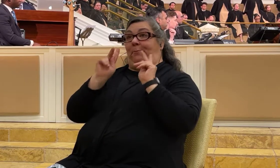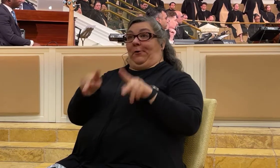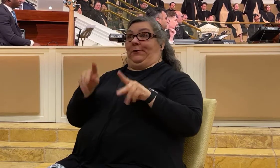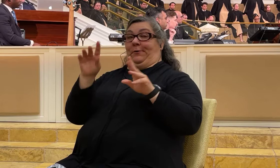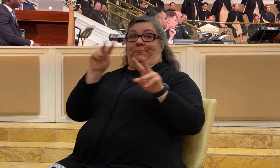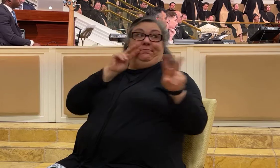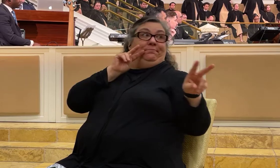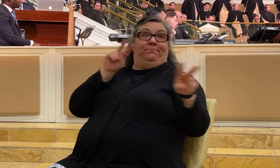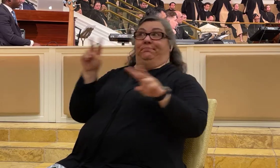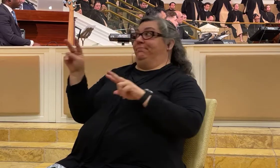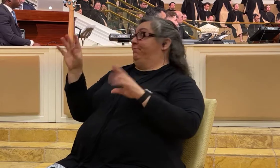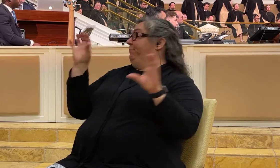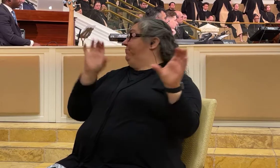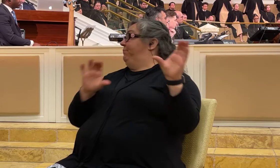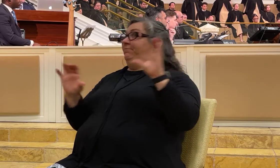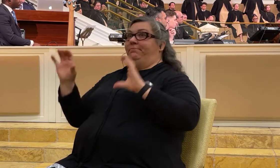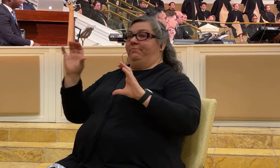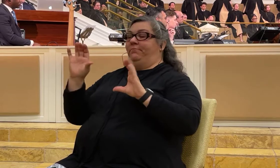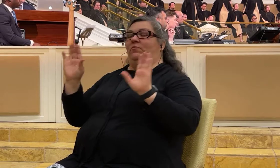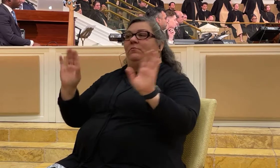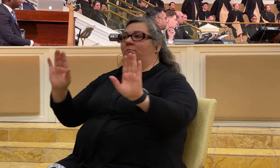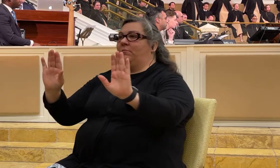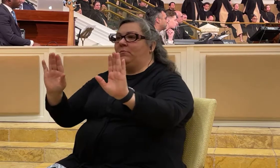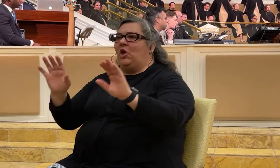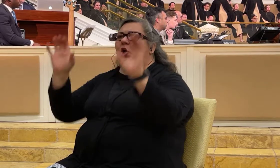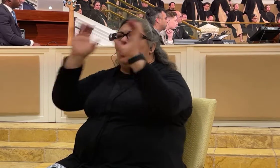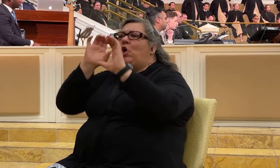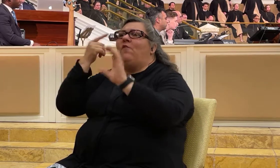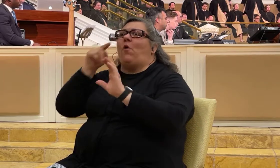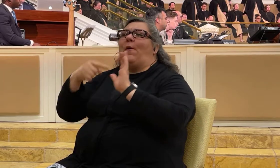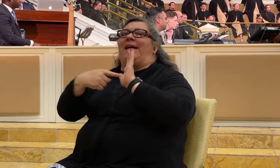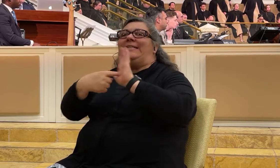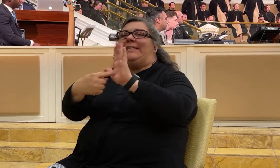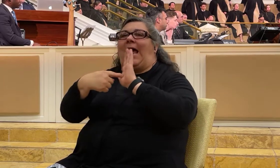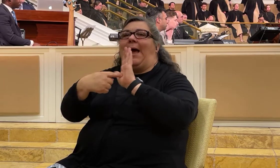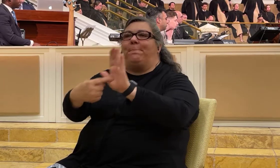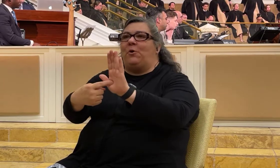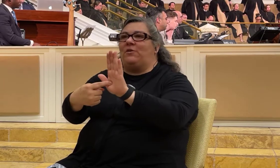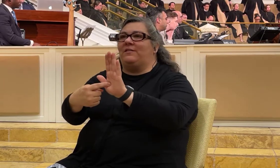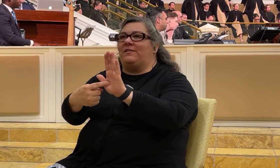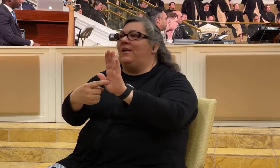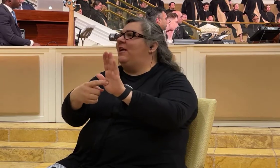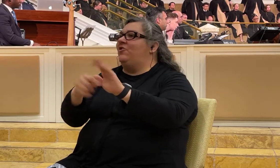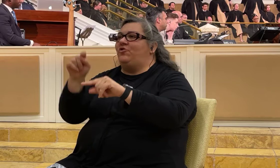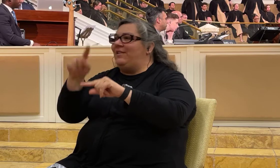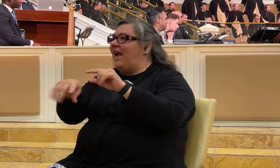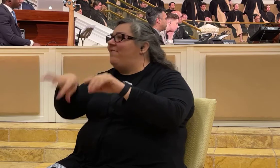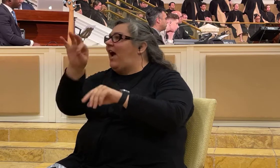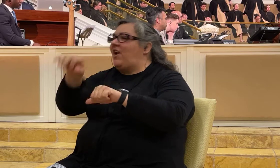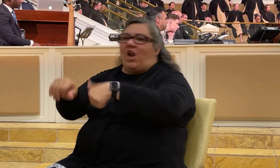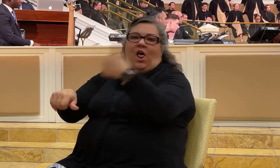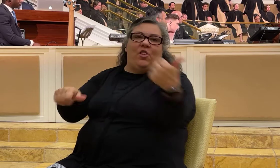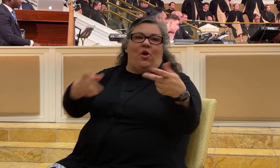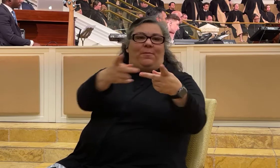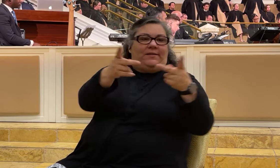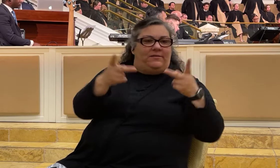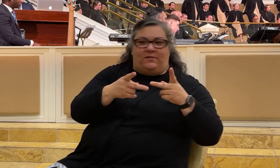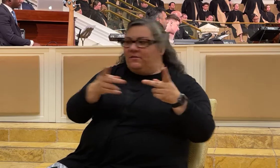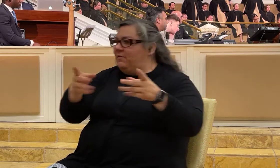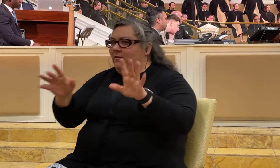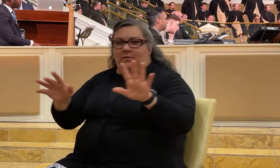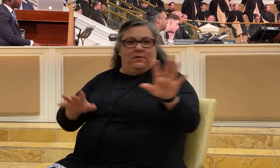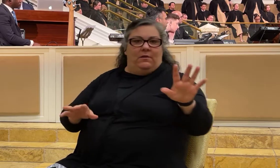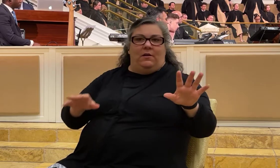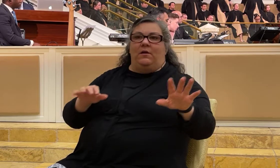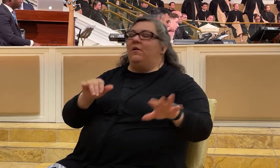Looking around, you need to look for precious examples of a kind that's not commonly found. You don't need to make Joe Blow